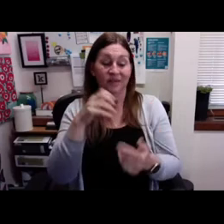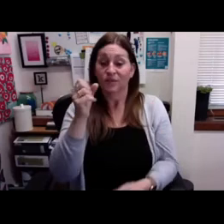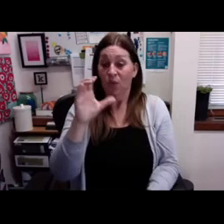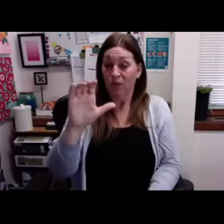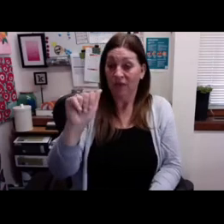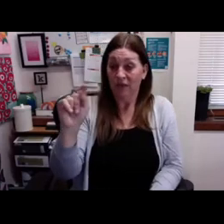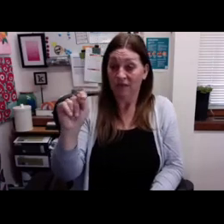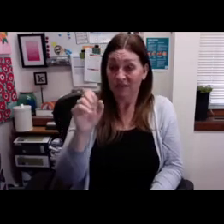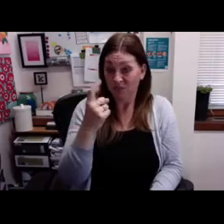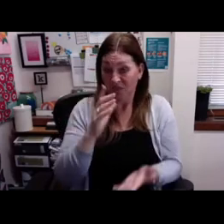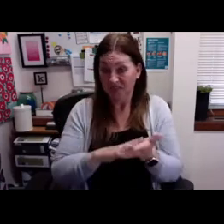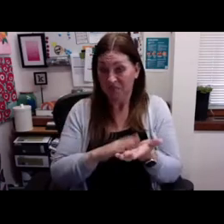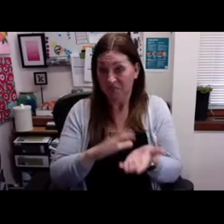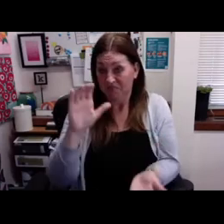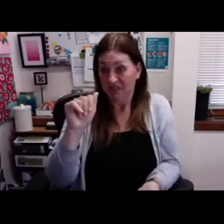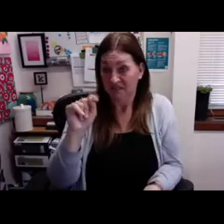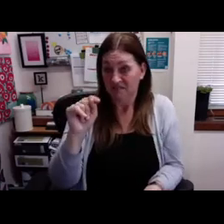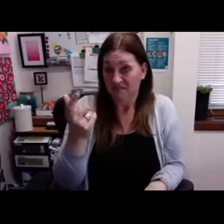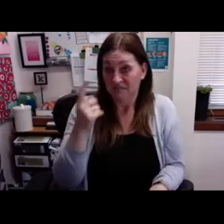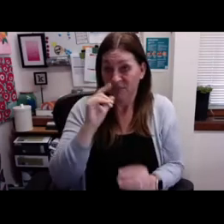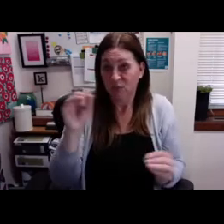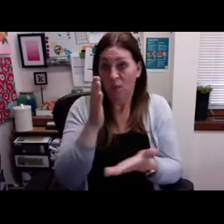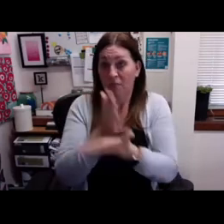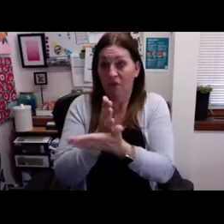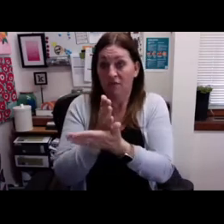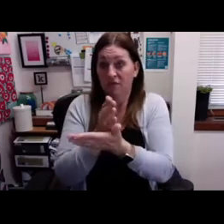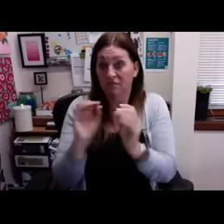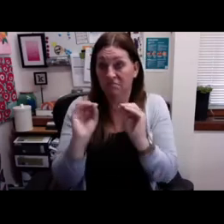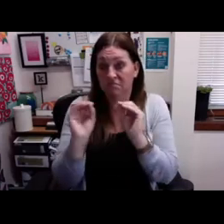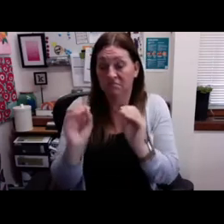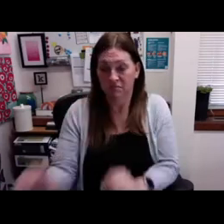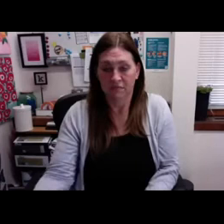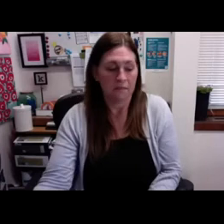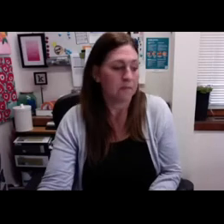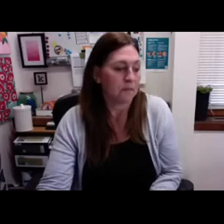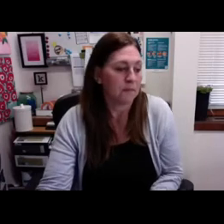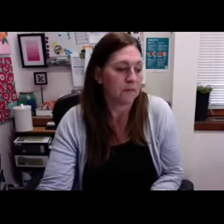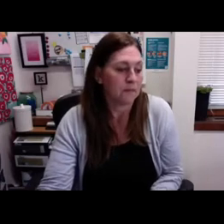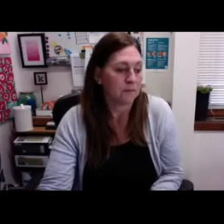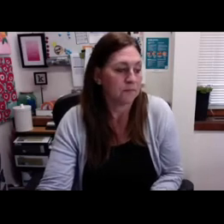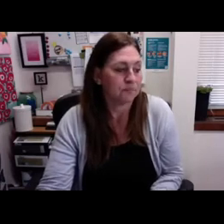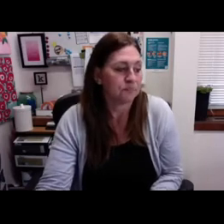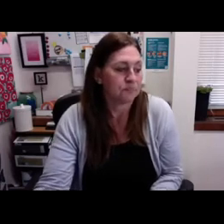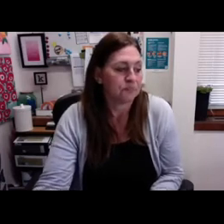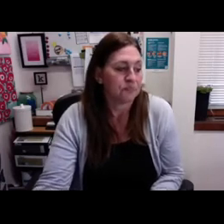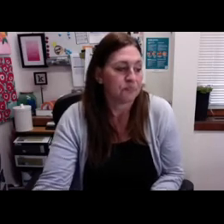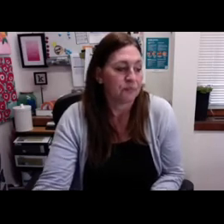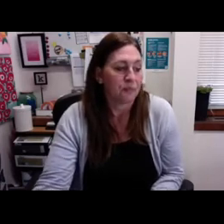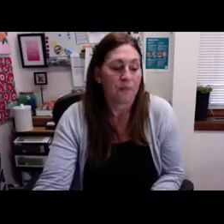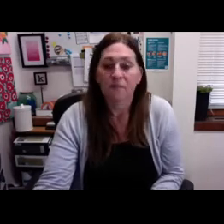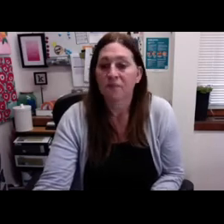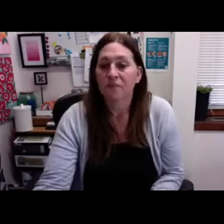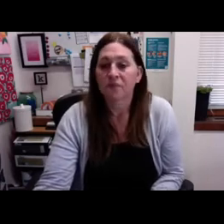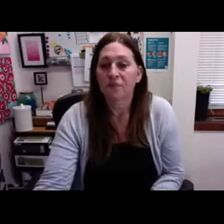she does her presentation. But anyway, the word cat is one syllable, right? There's no pause or anything in between that